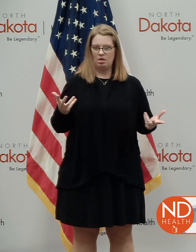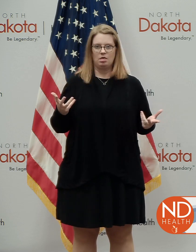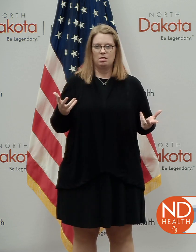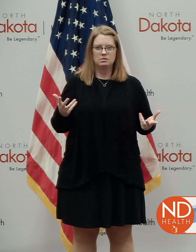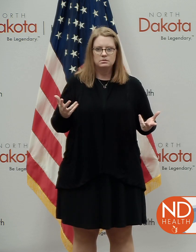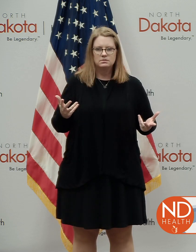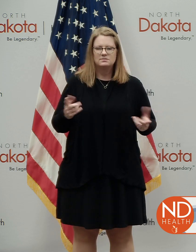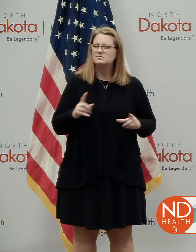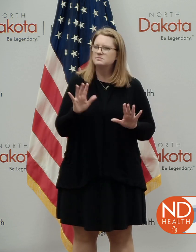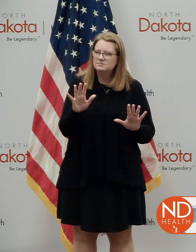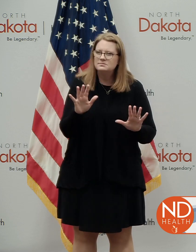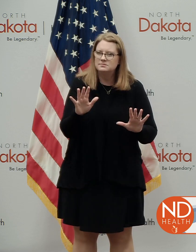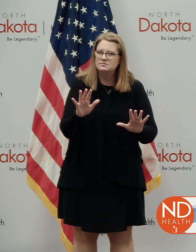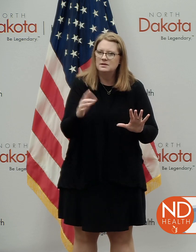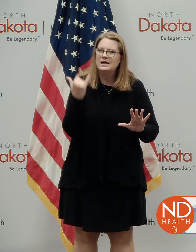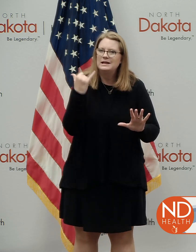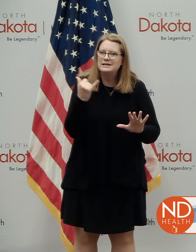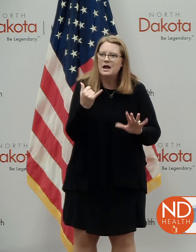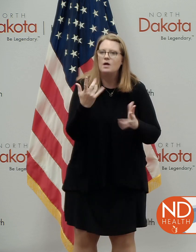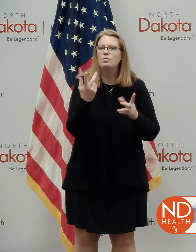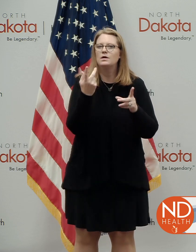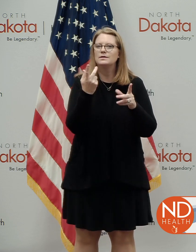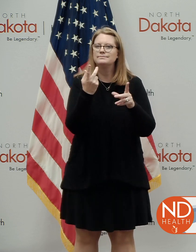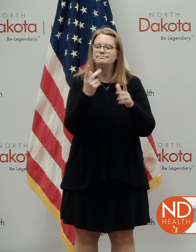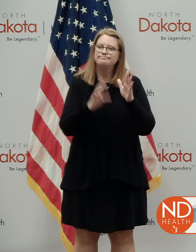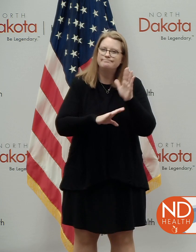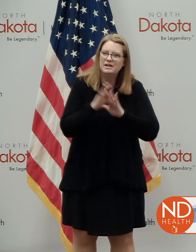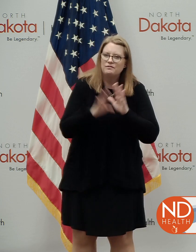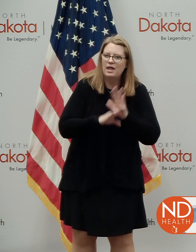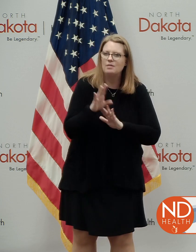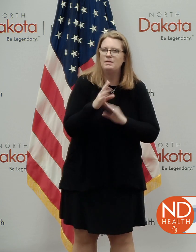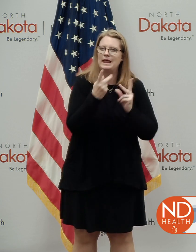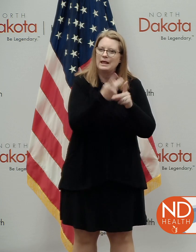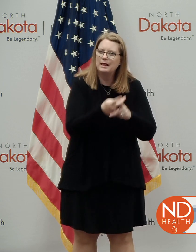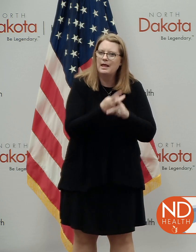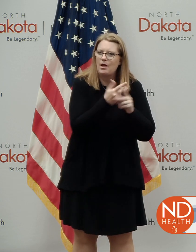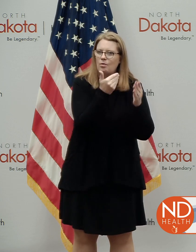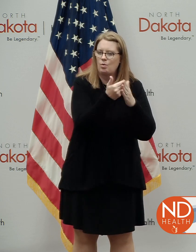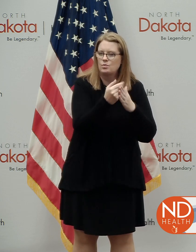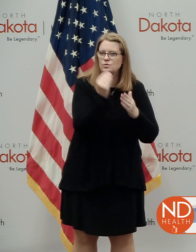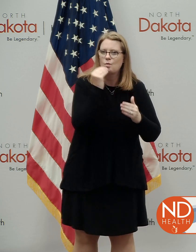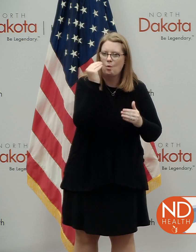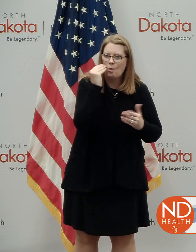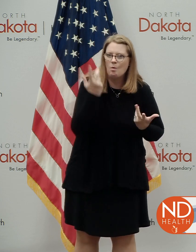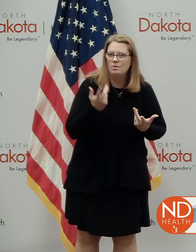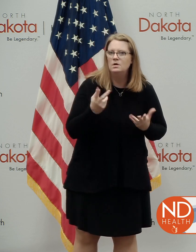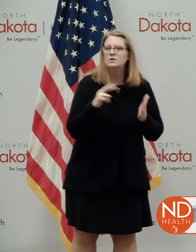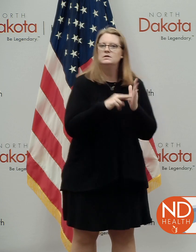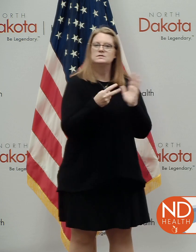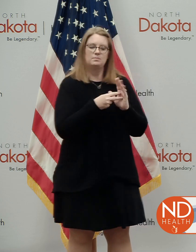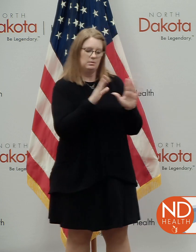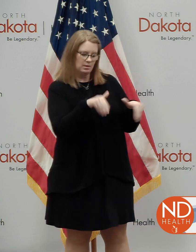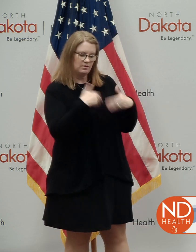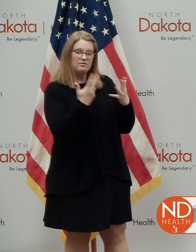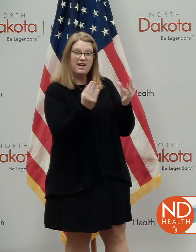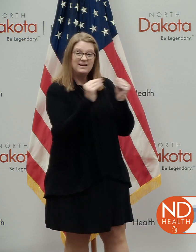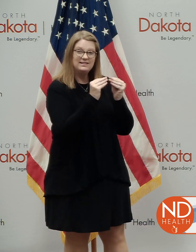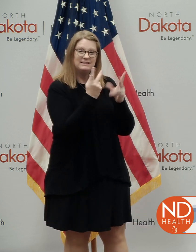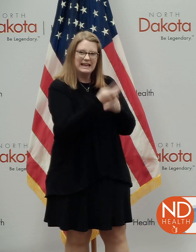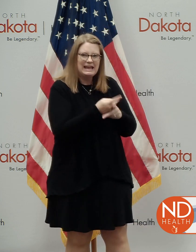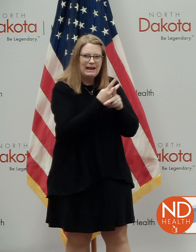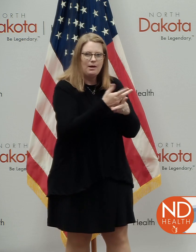rapidly developing more care close to home, and this is really going to allow us to deliver care more effectively going